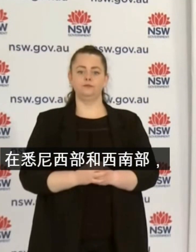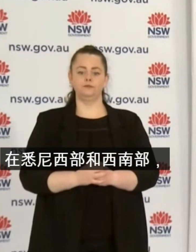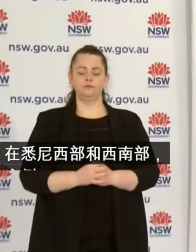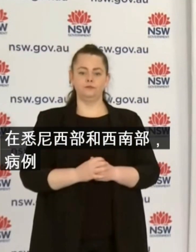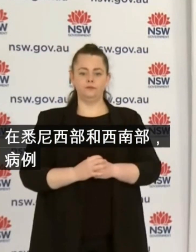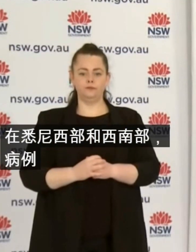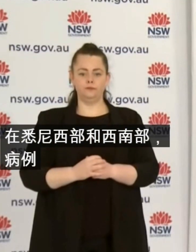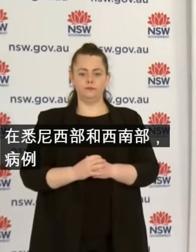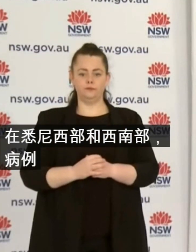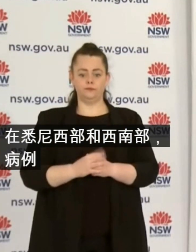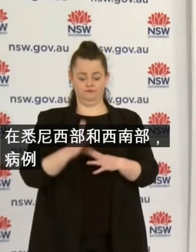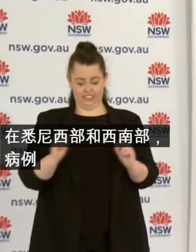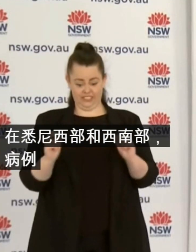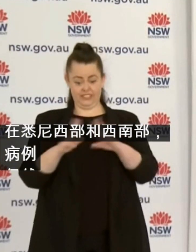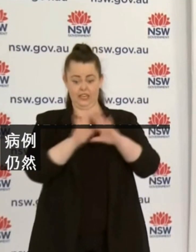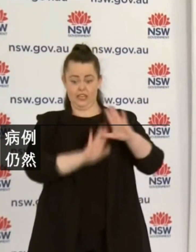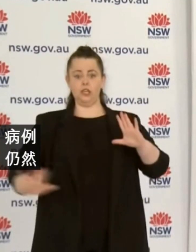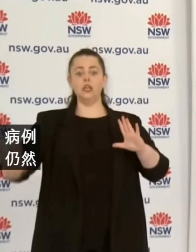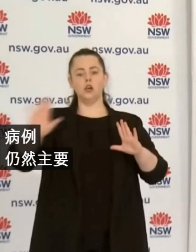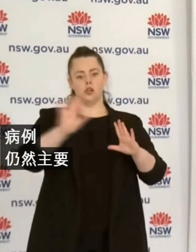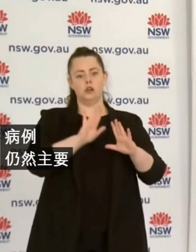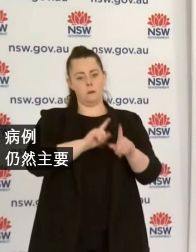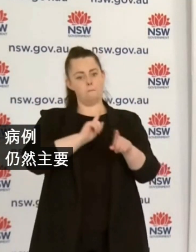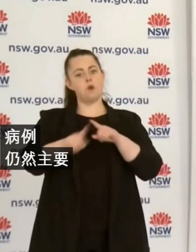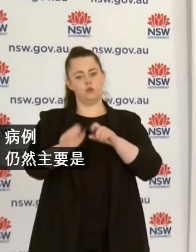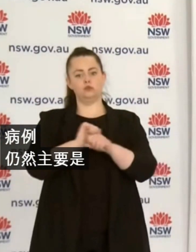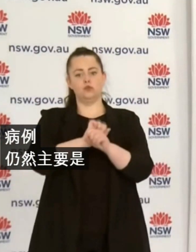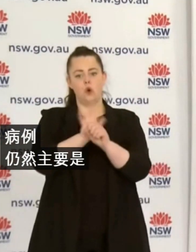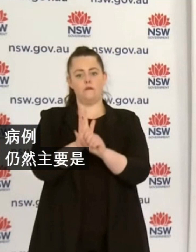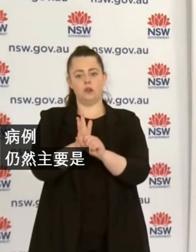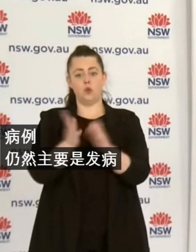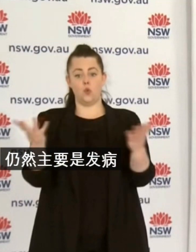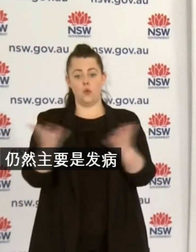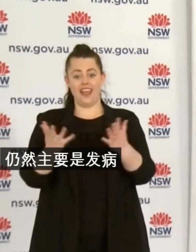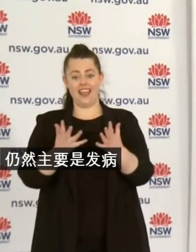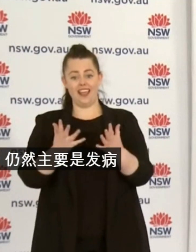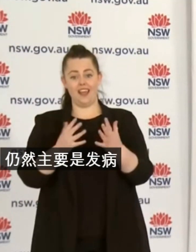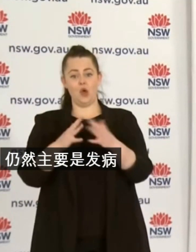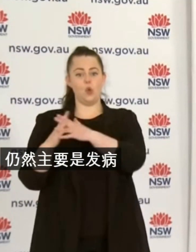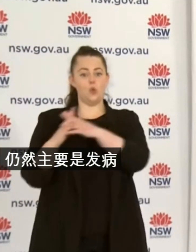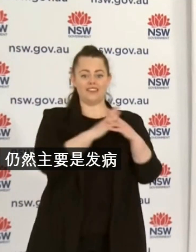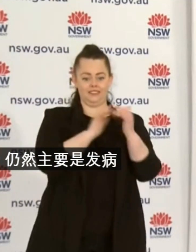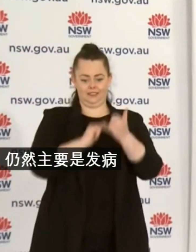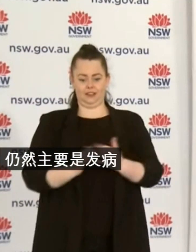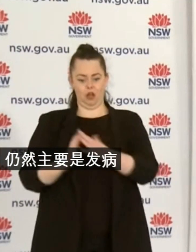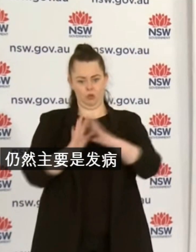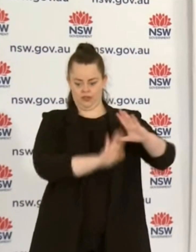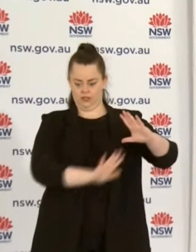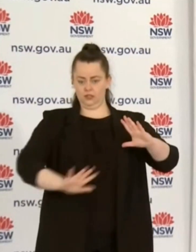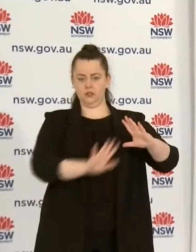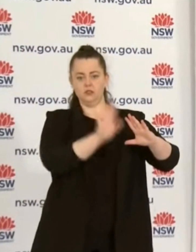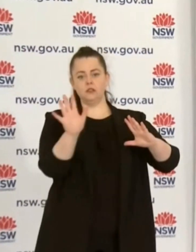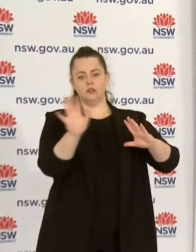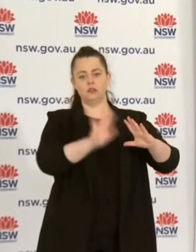are cases continue to be primarily at highest rates in western and southwestern Sydney, although